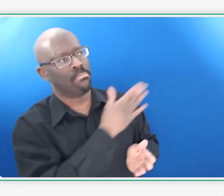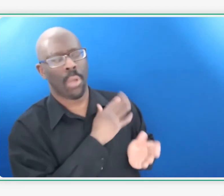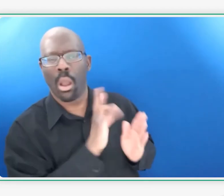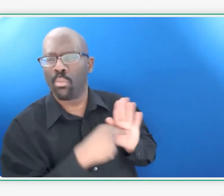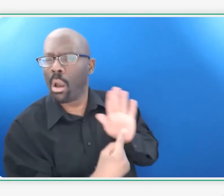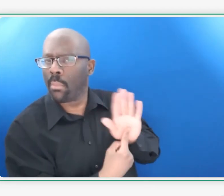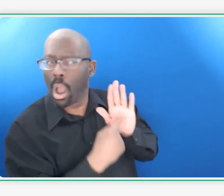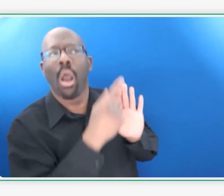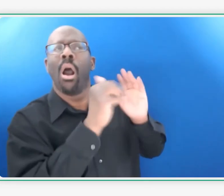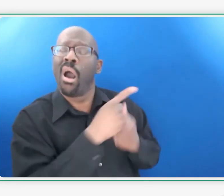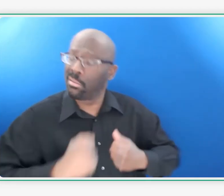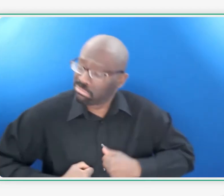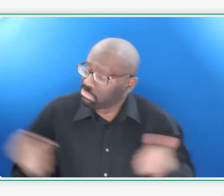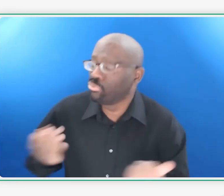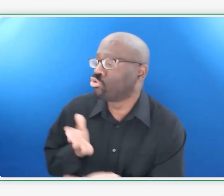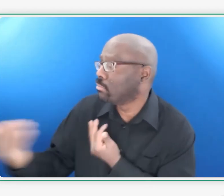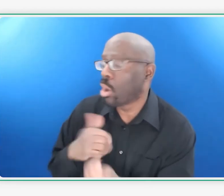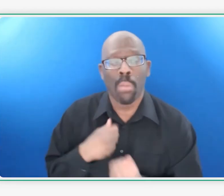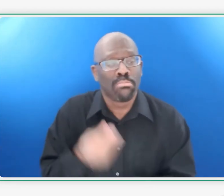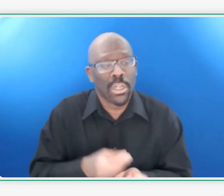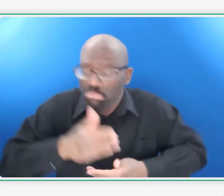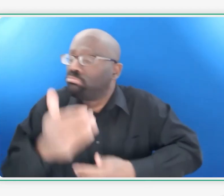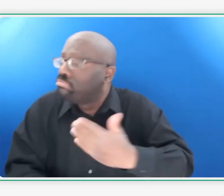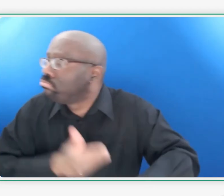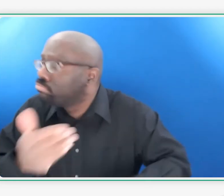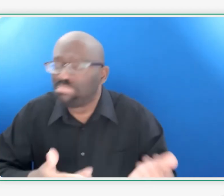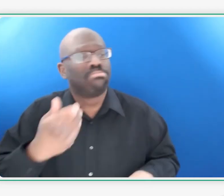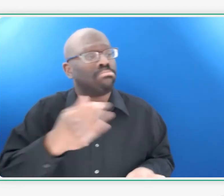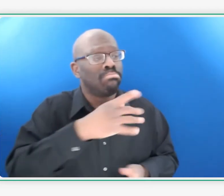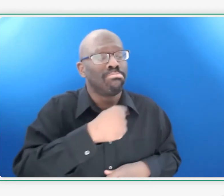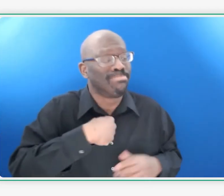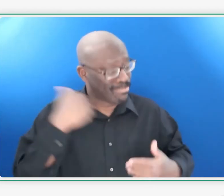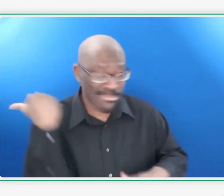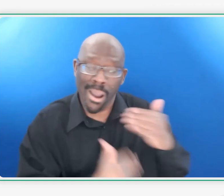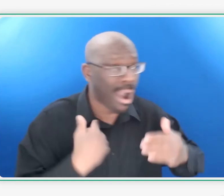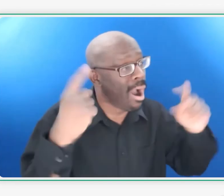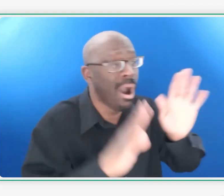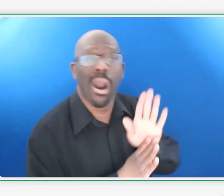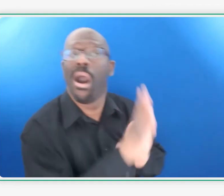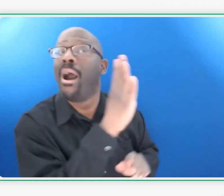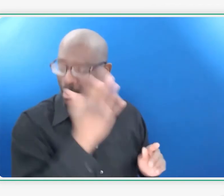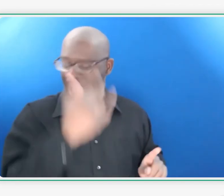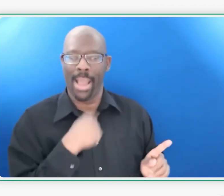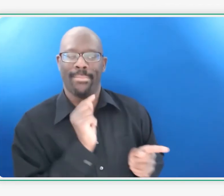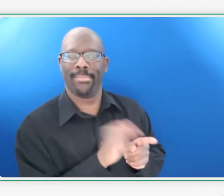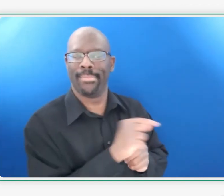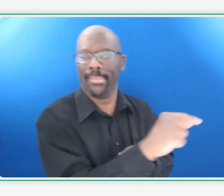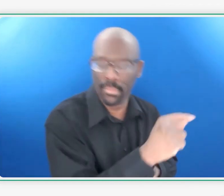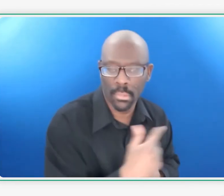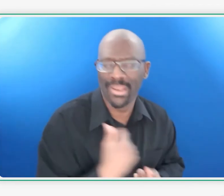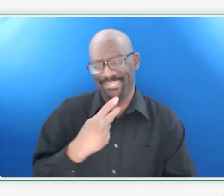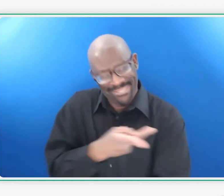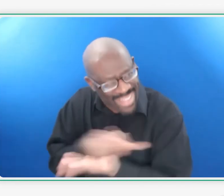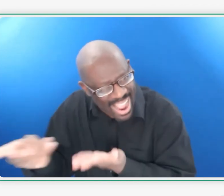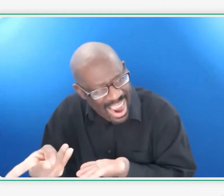discussions because we're becoming role models for our children. And when we're transparent about our